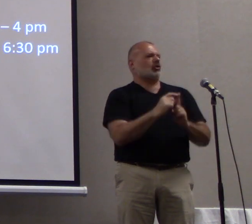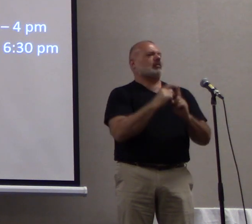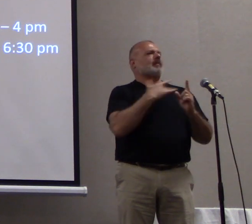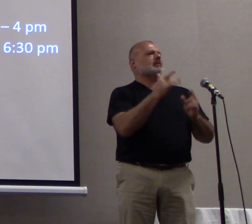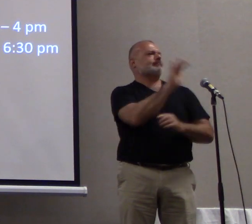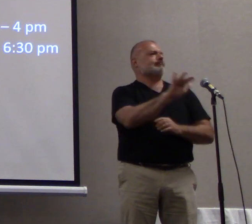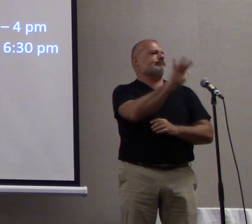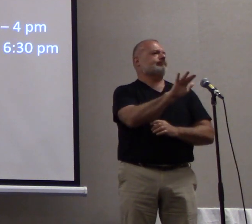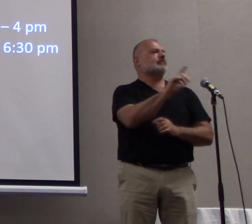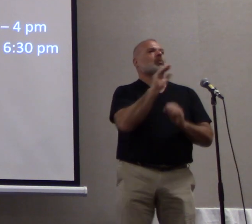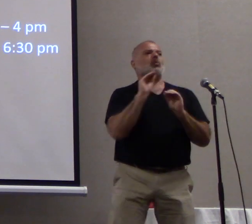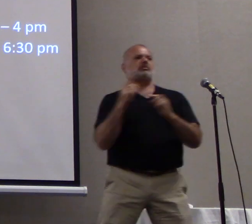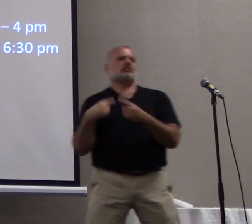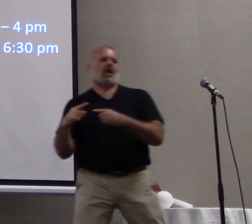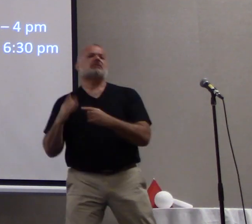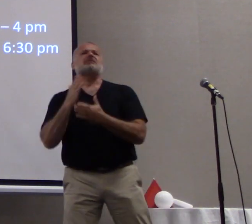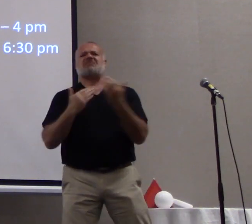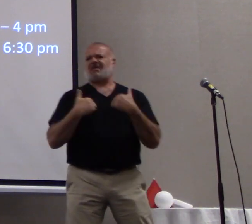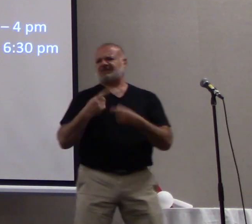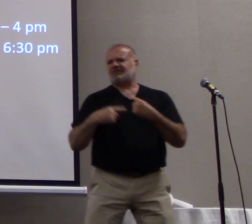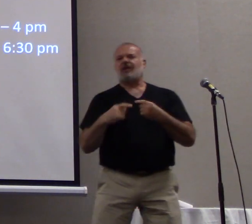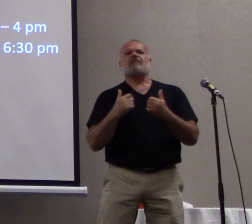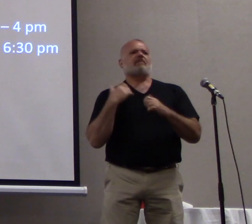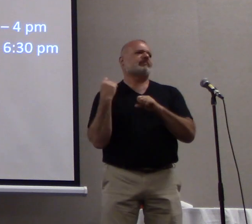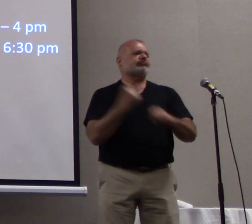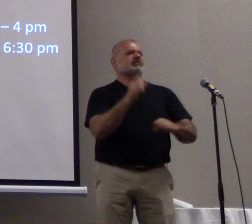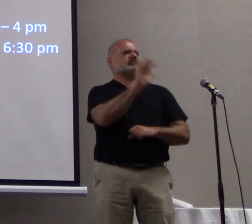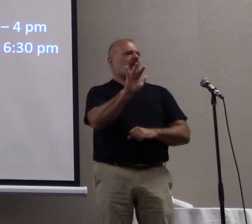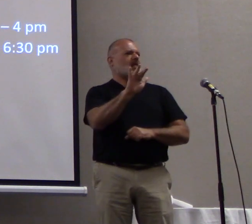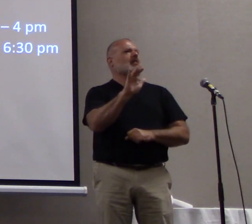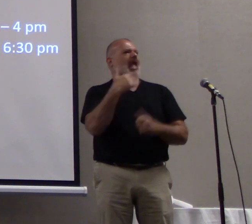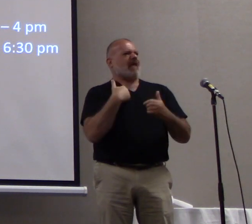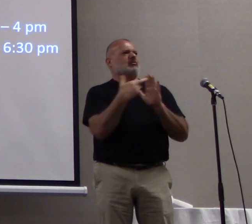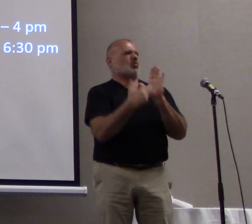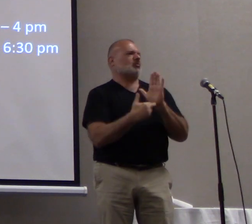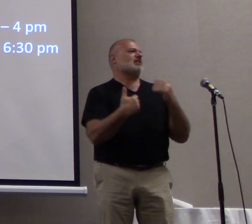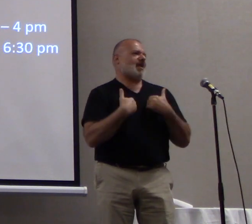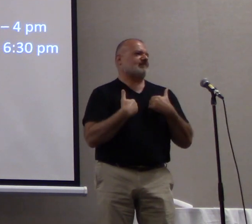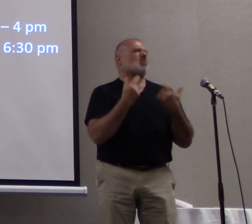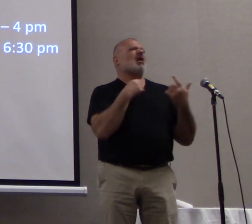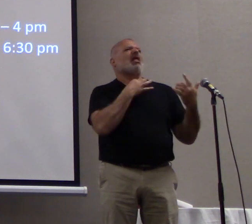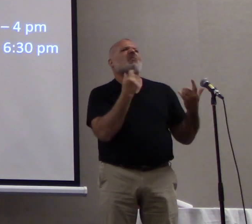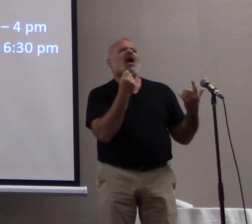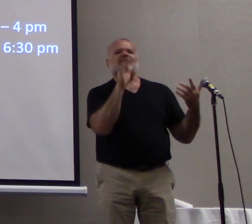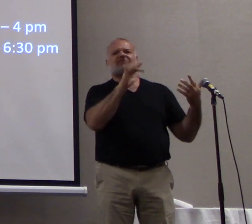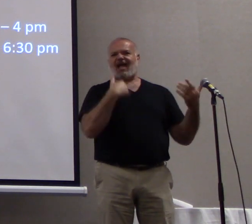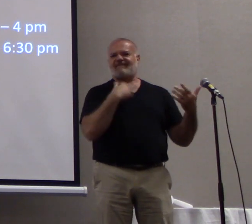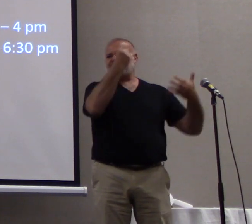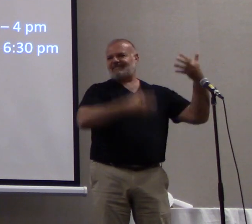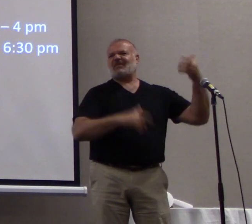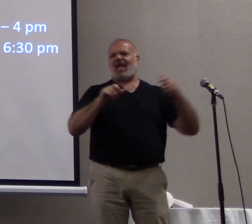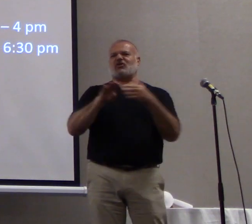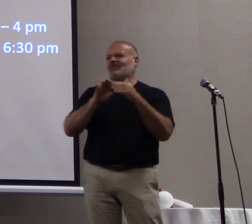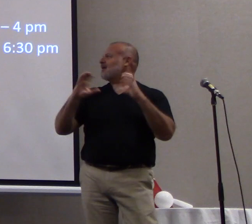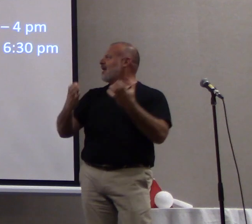lines of words that we finger spell that don't have a sign, and some do have a sign, or that are strongly signed in the rules